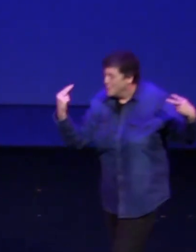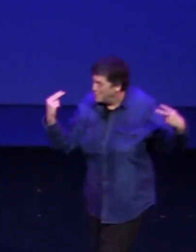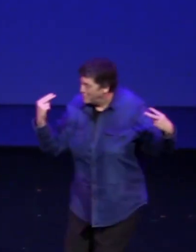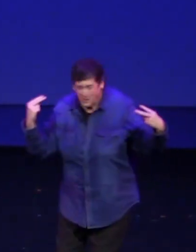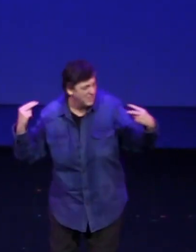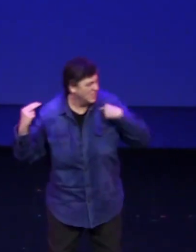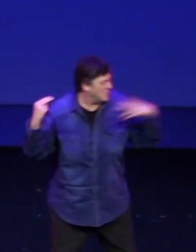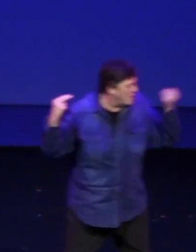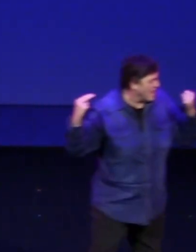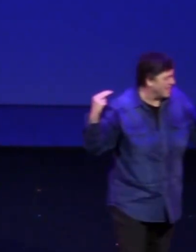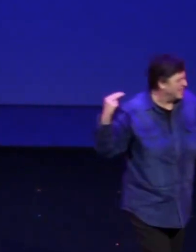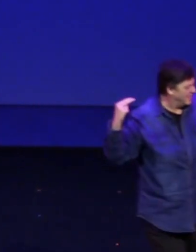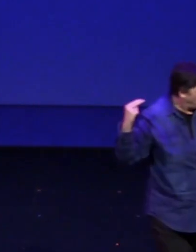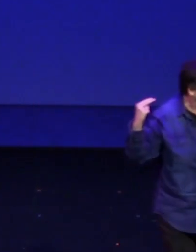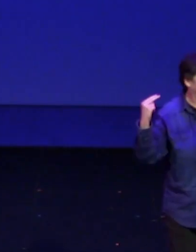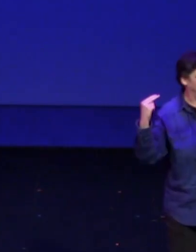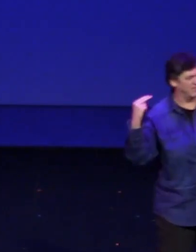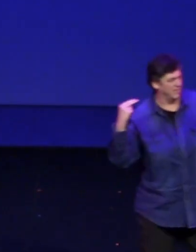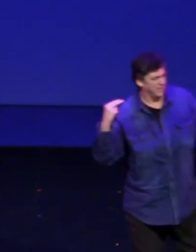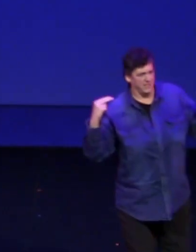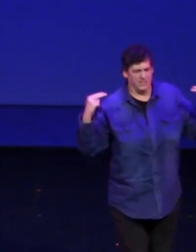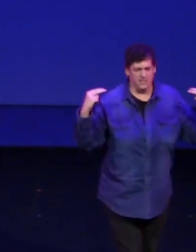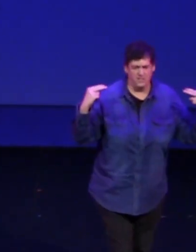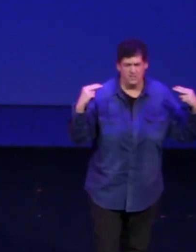won. No, it was me.